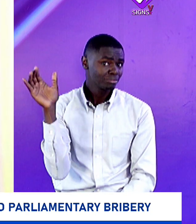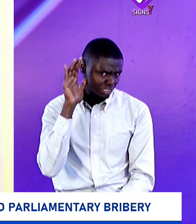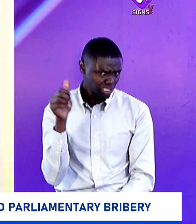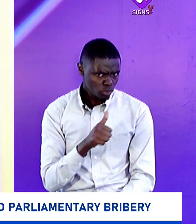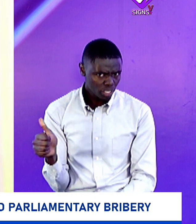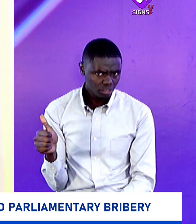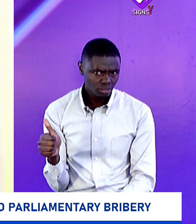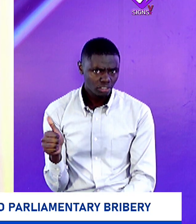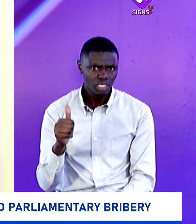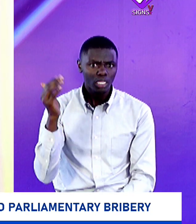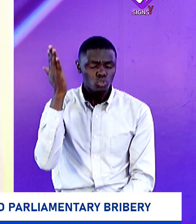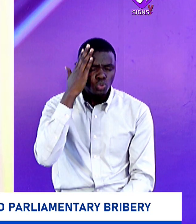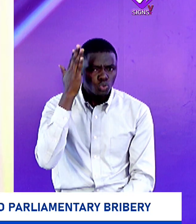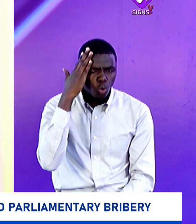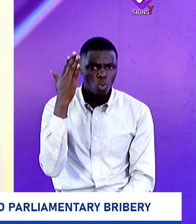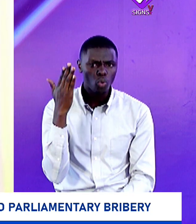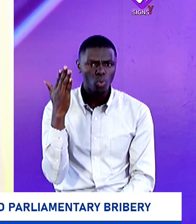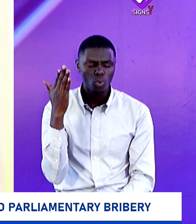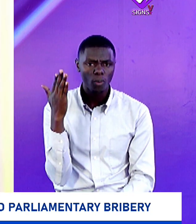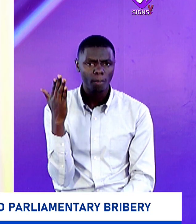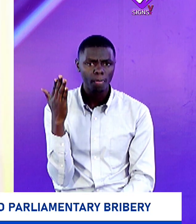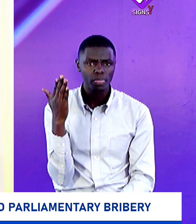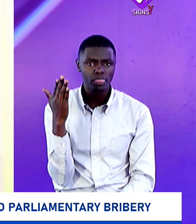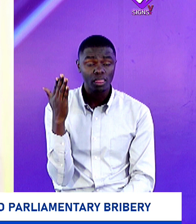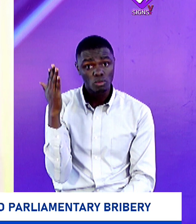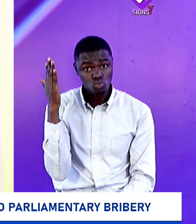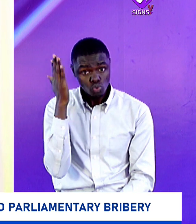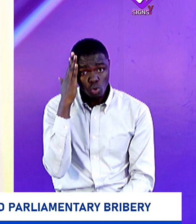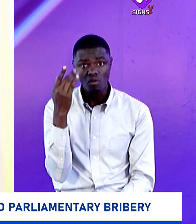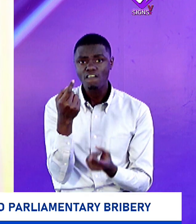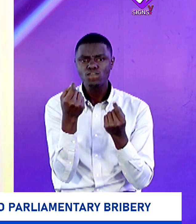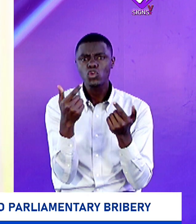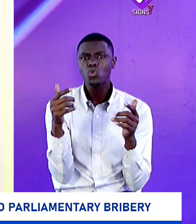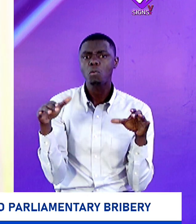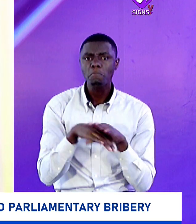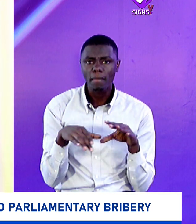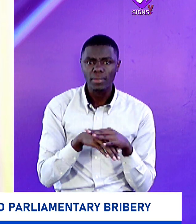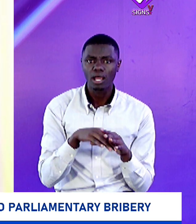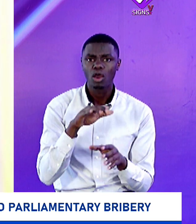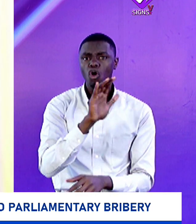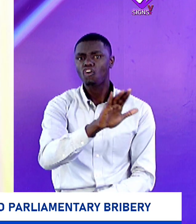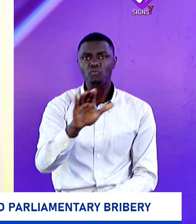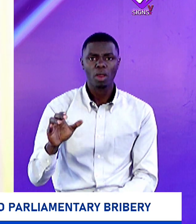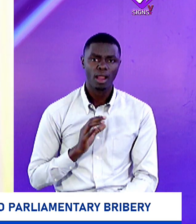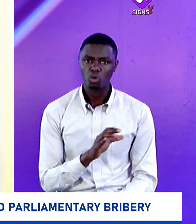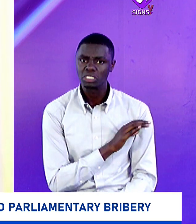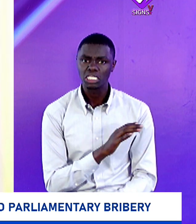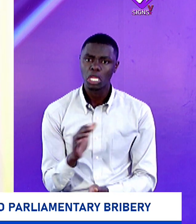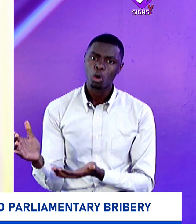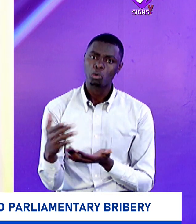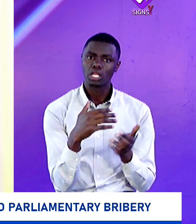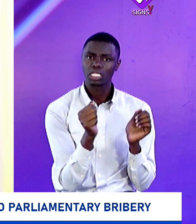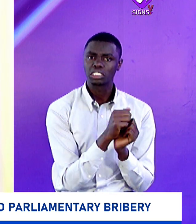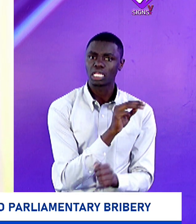vizuri, do you, for example, know that a few members of your committee collected 10